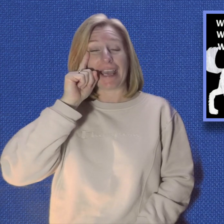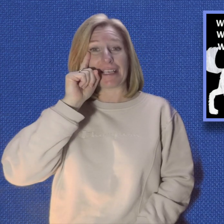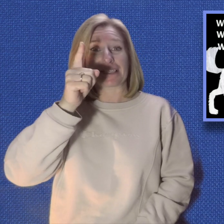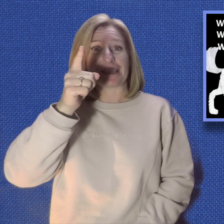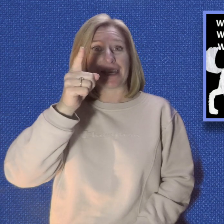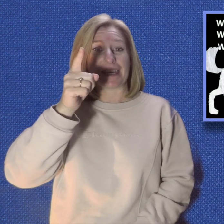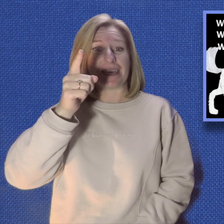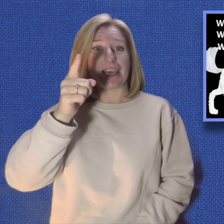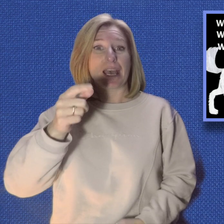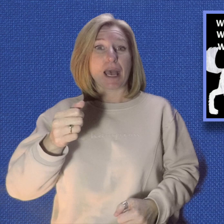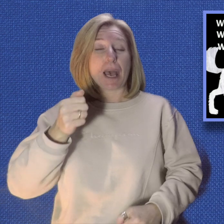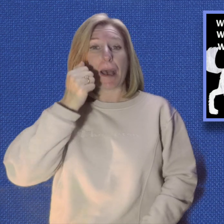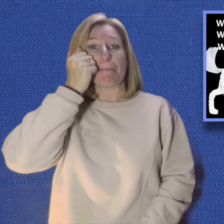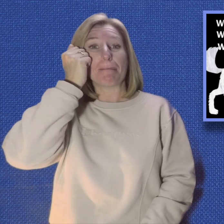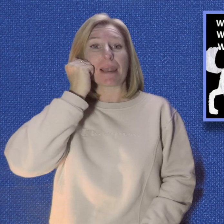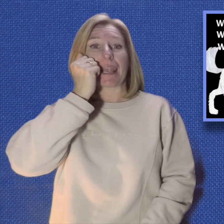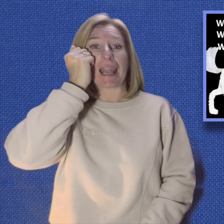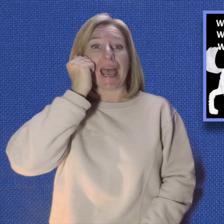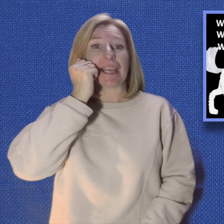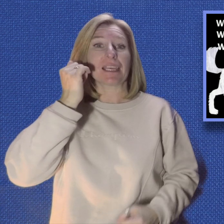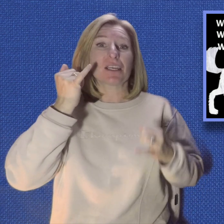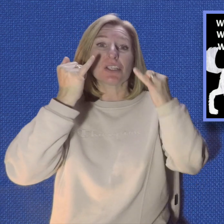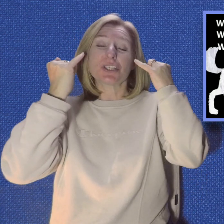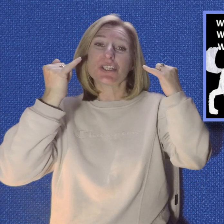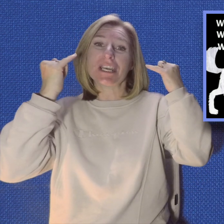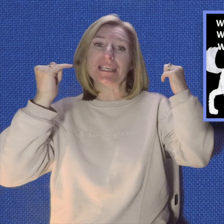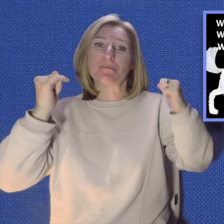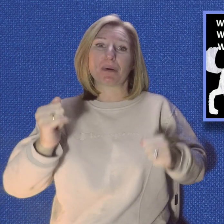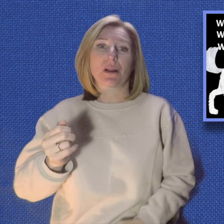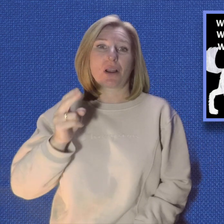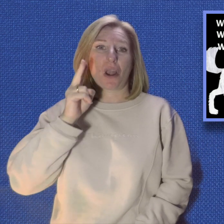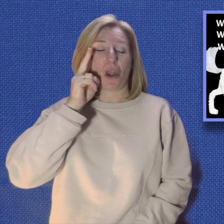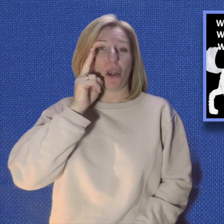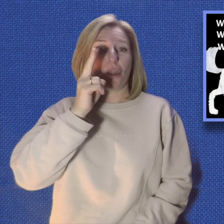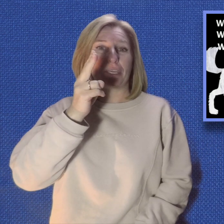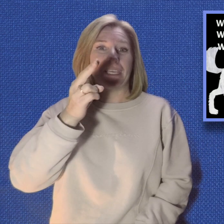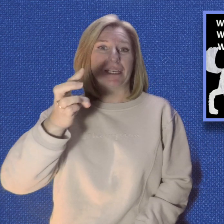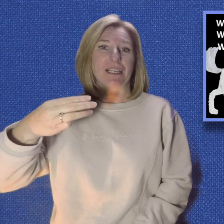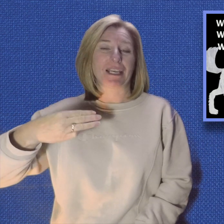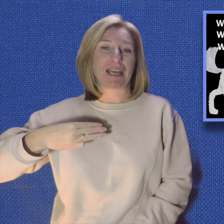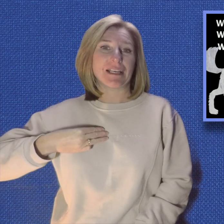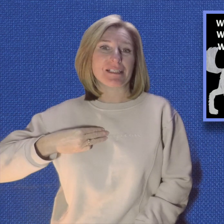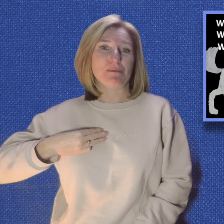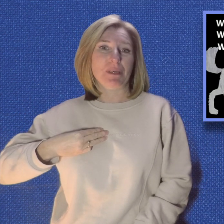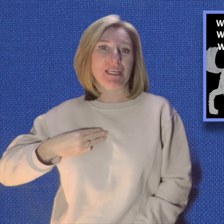see a black sheep looking at me.